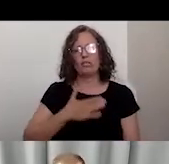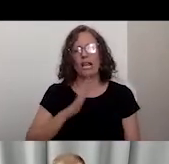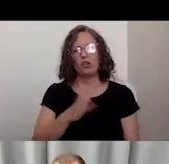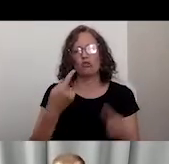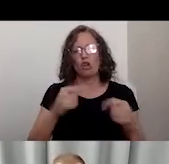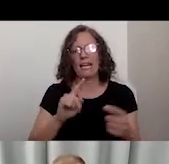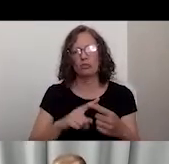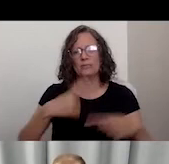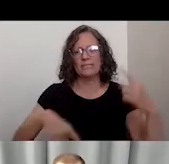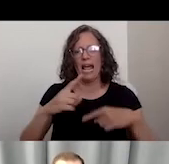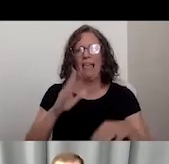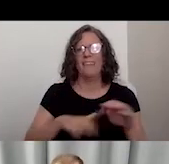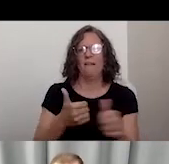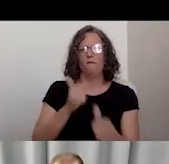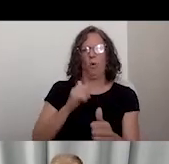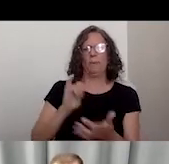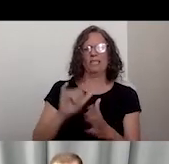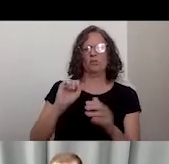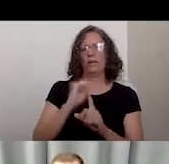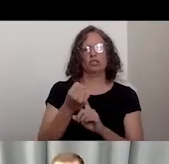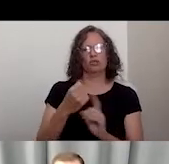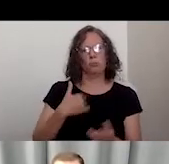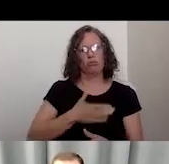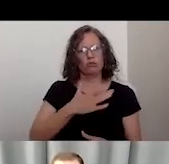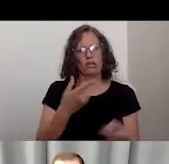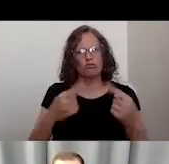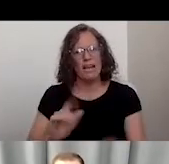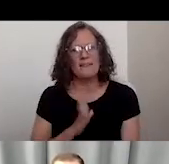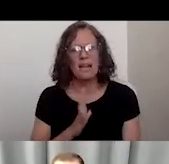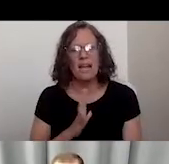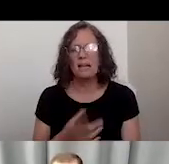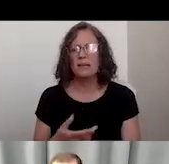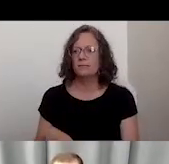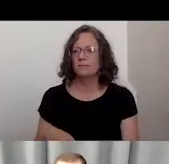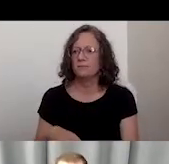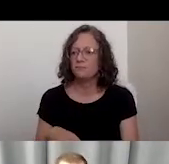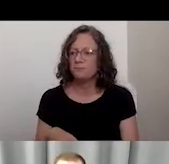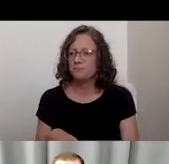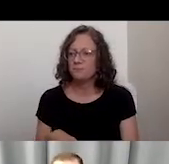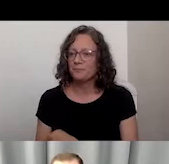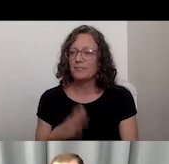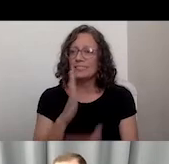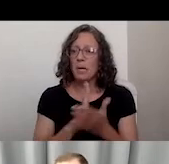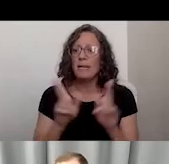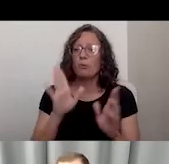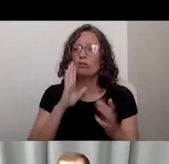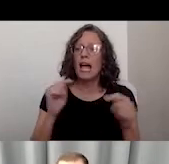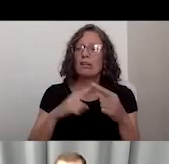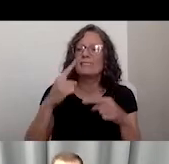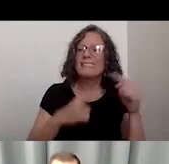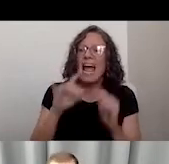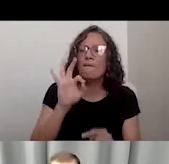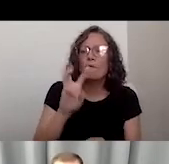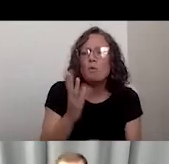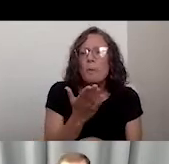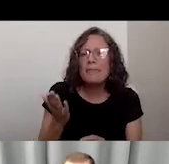that's fine. We appreciate that. If you know a little bit of sign, rather than to avoid it because you feel awkward about it, go ahead and sign if you know